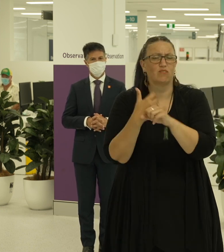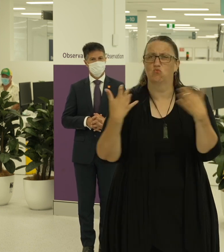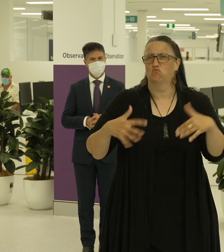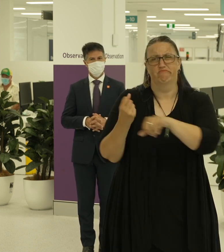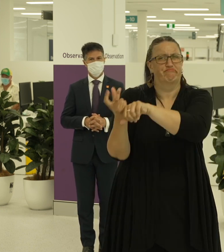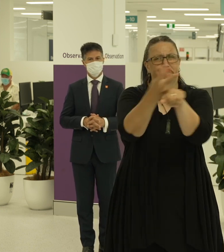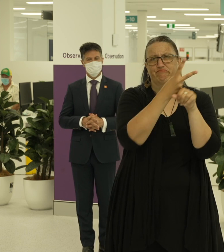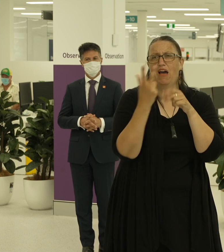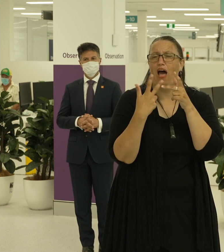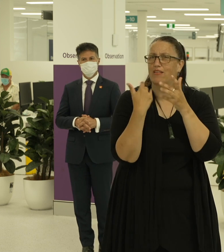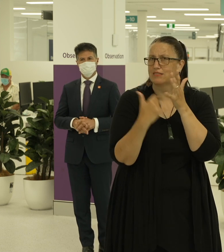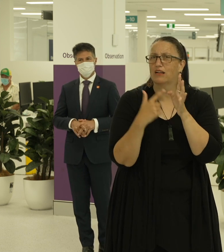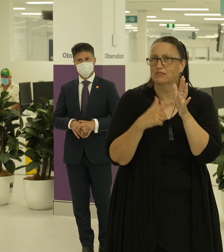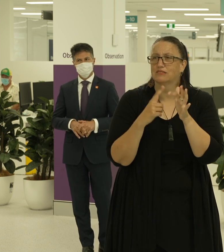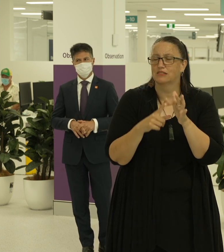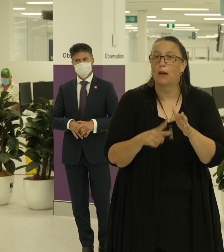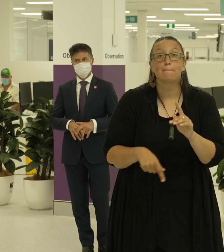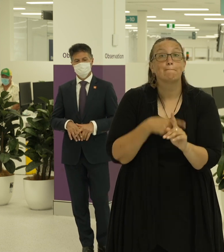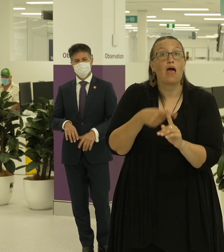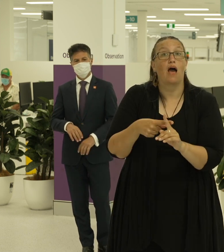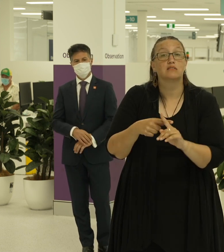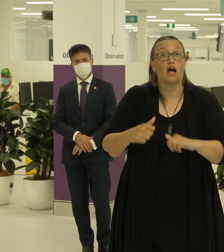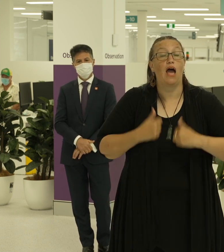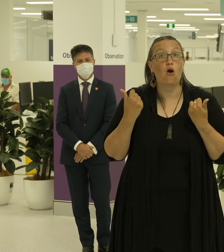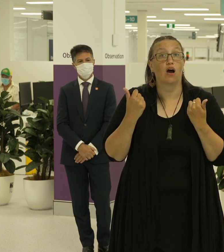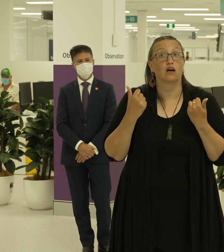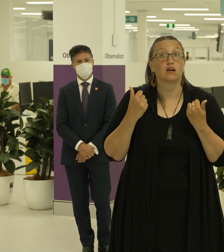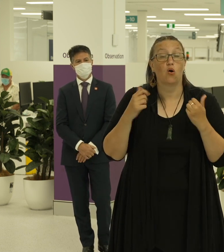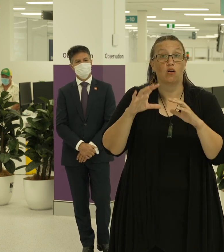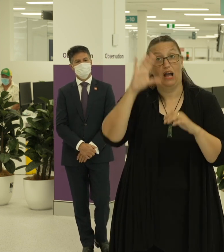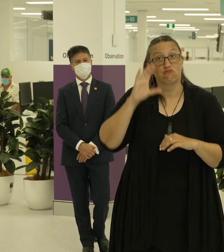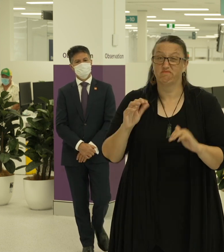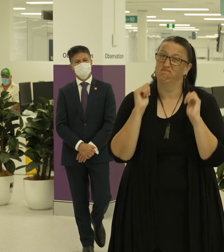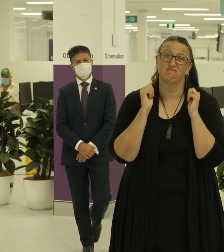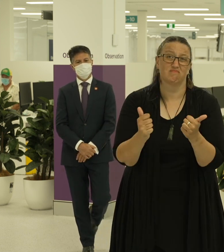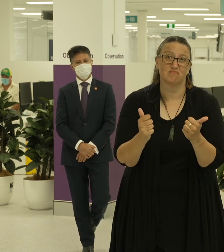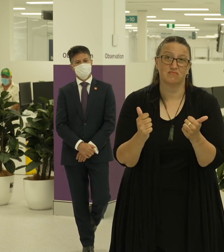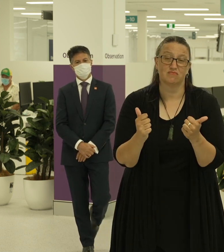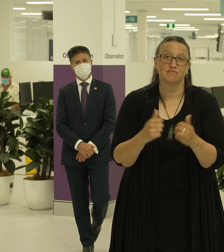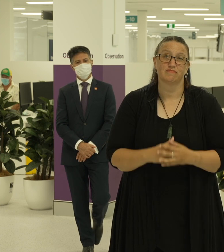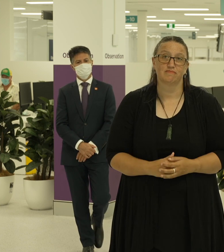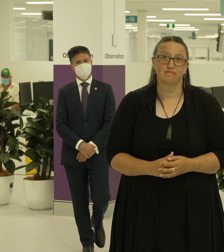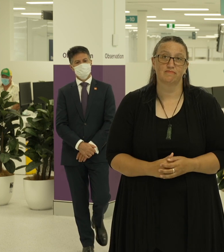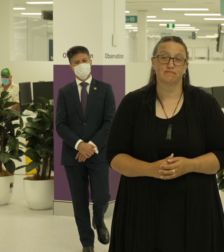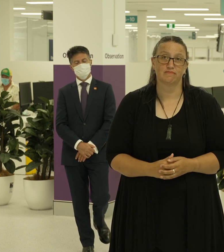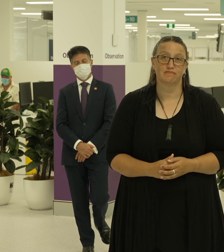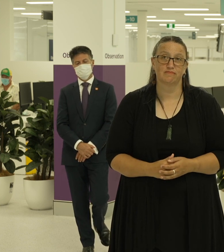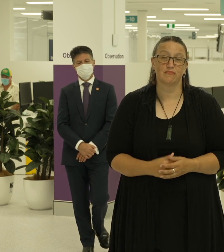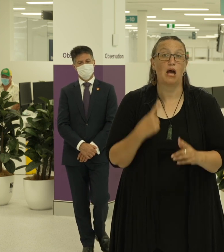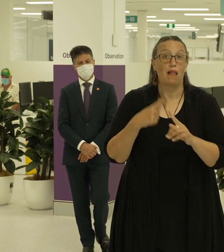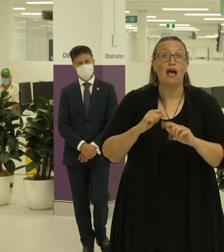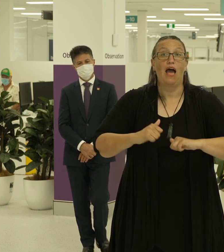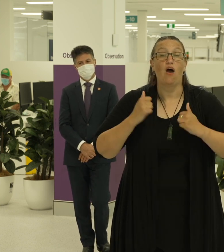world. And that's ensured that whilst under pressure, our health system here in our state has stood